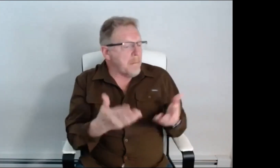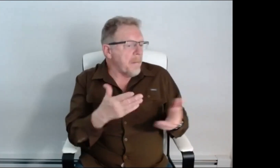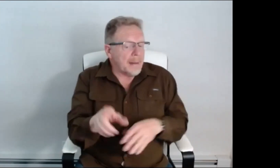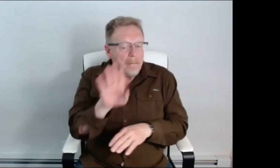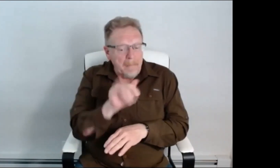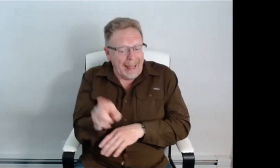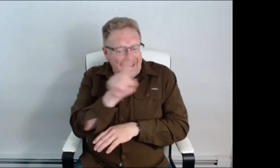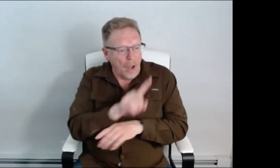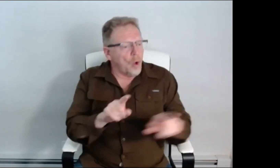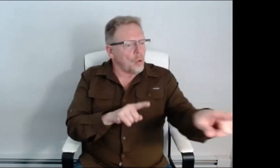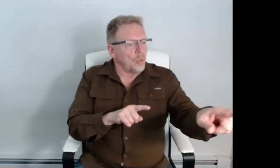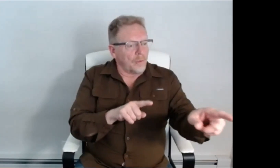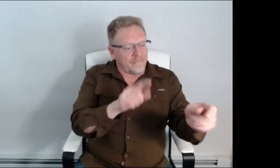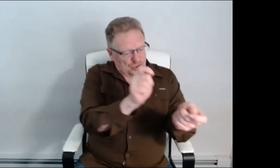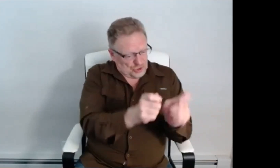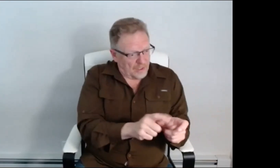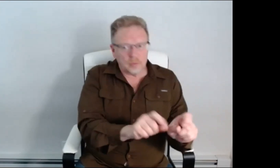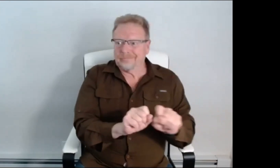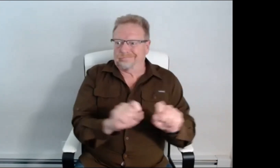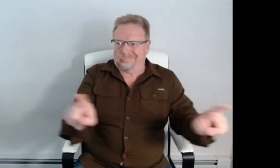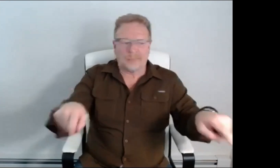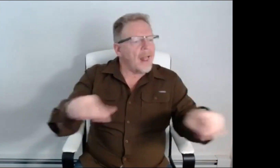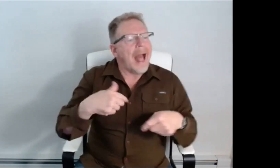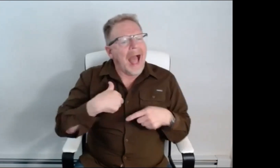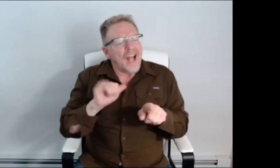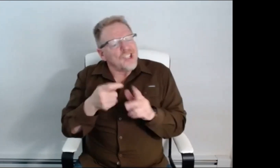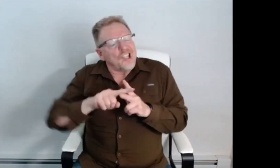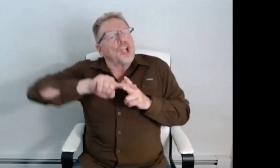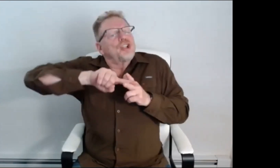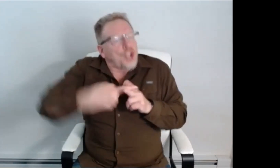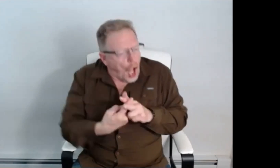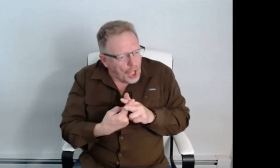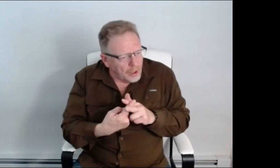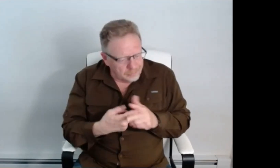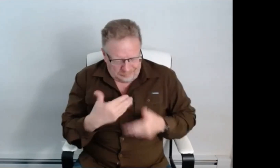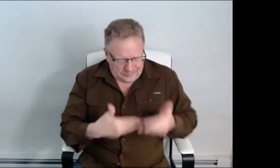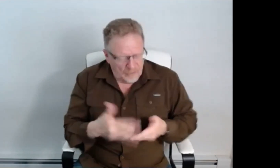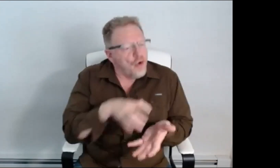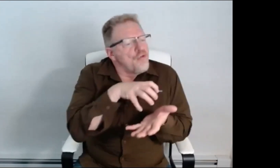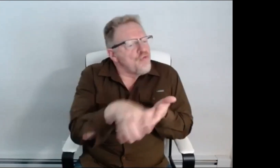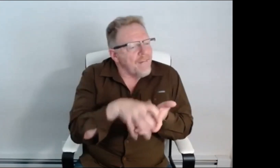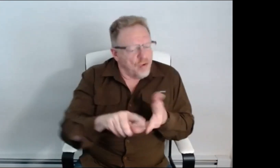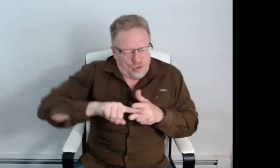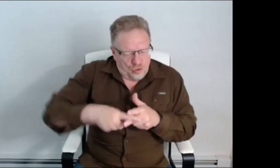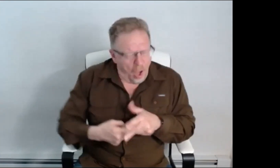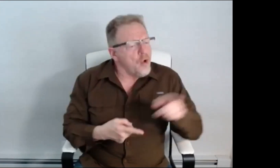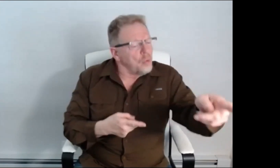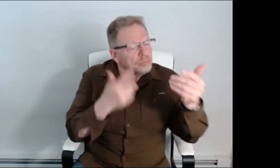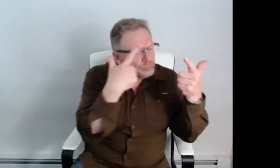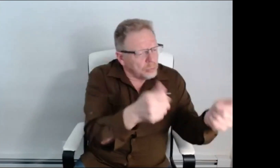send it to everybody. So that's just my starting point. You look it over, condense it to what you think is good, and then send